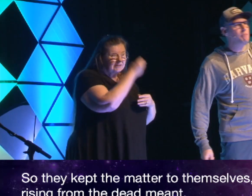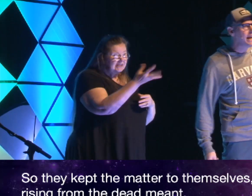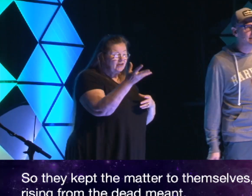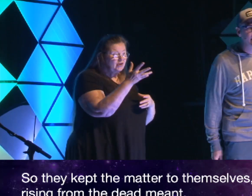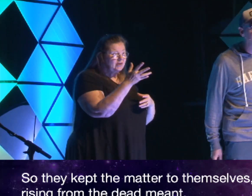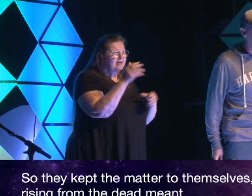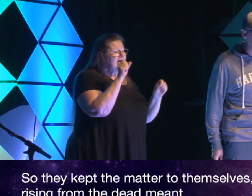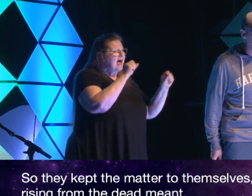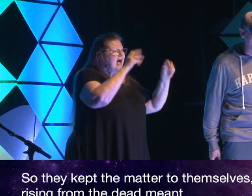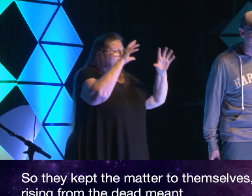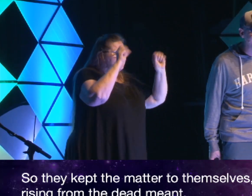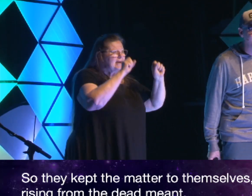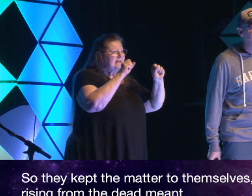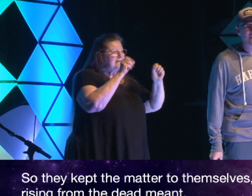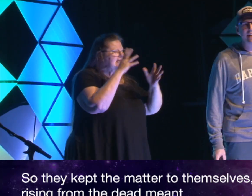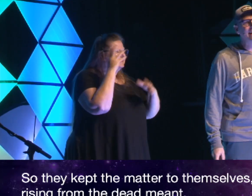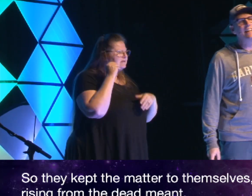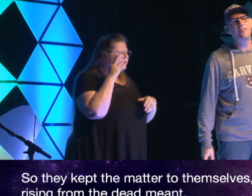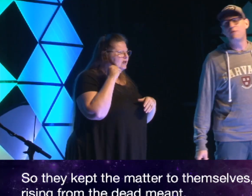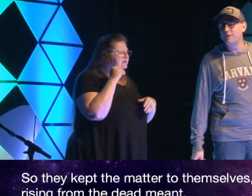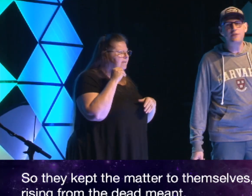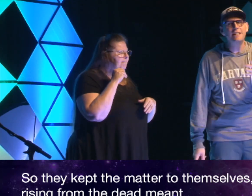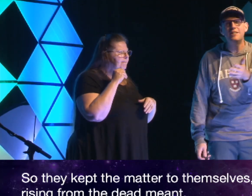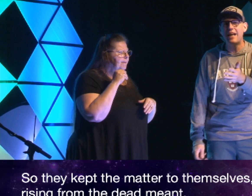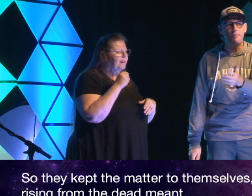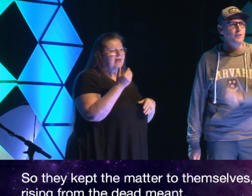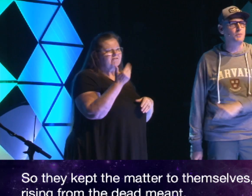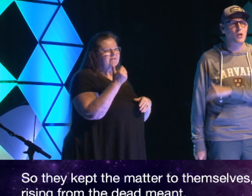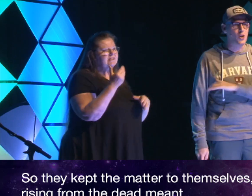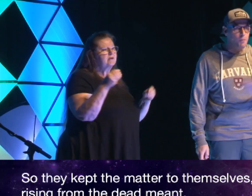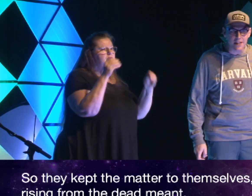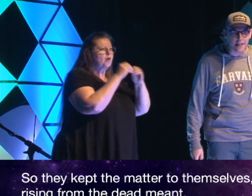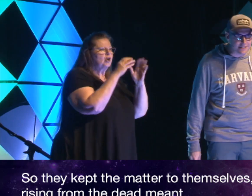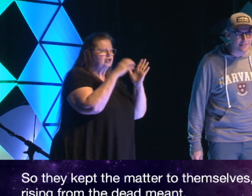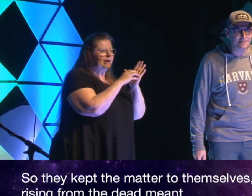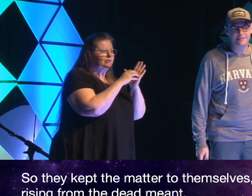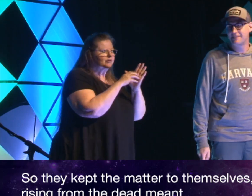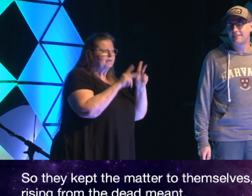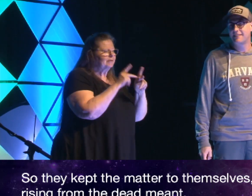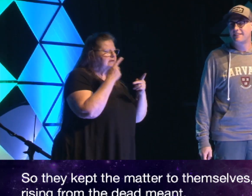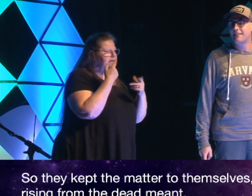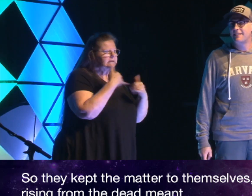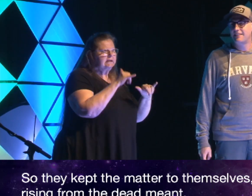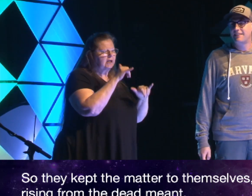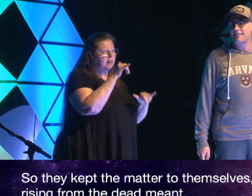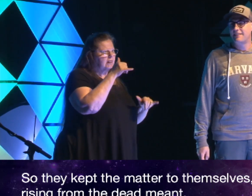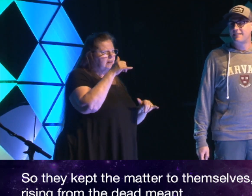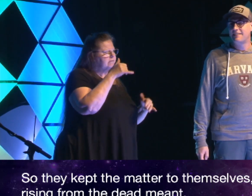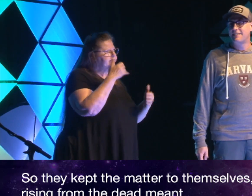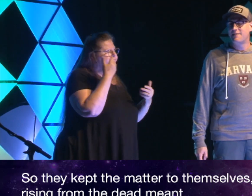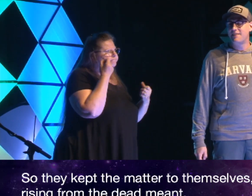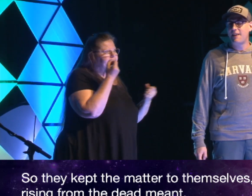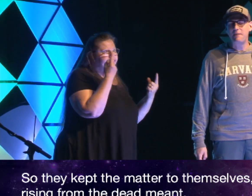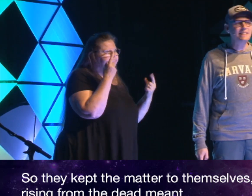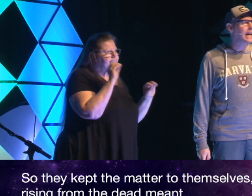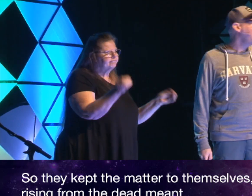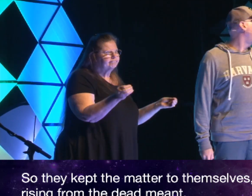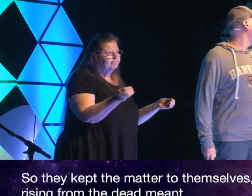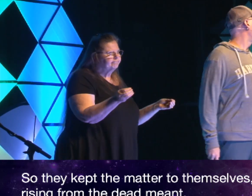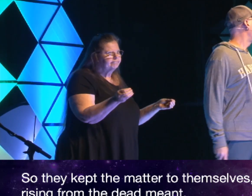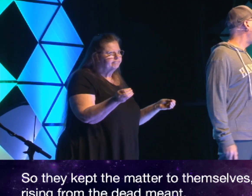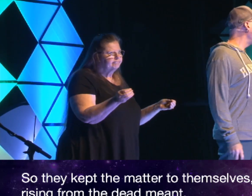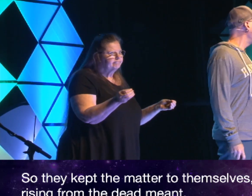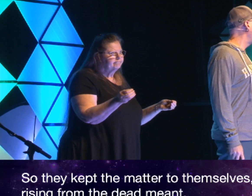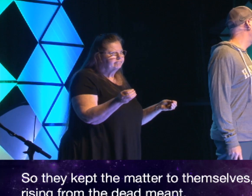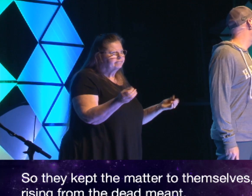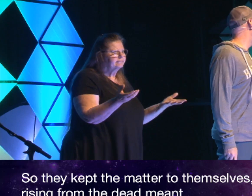this amazing experience, you're going to get another 15 chapters where nobody gets it. I mean, it's kind of